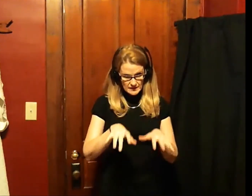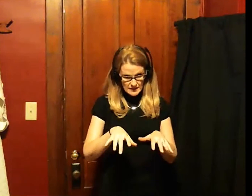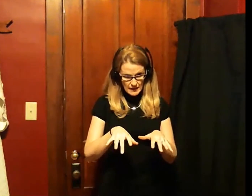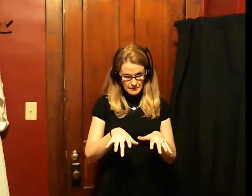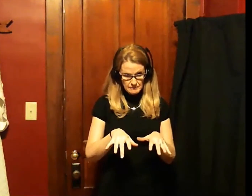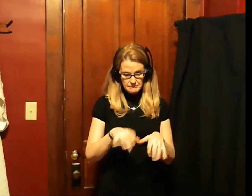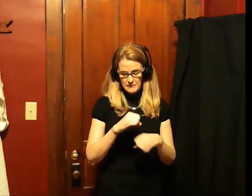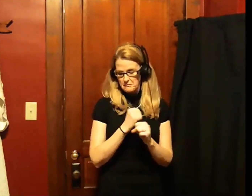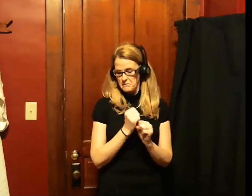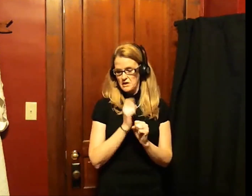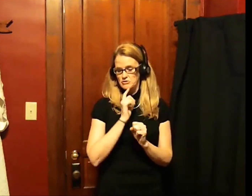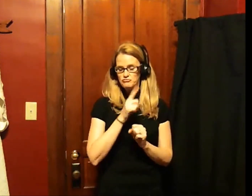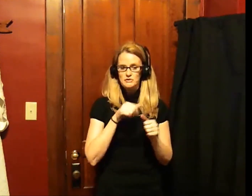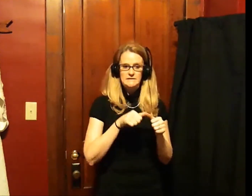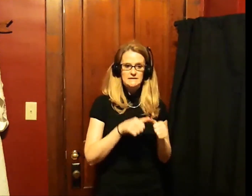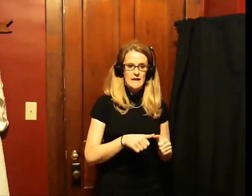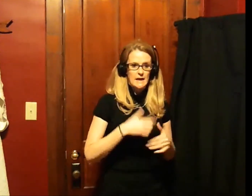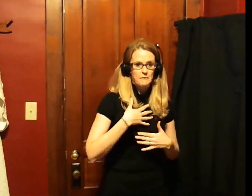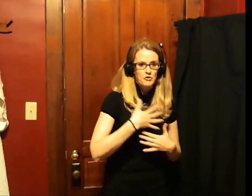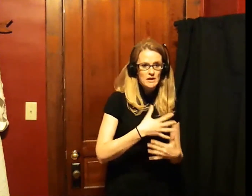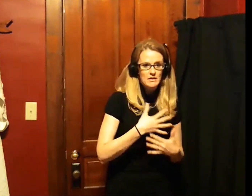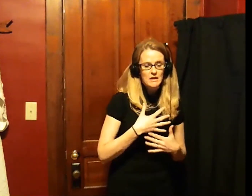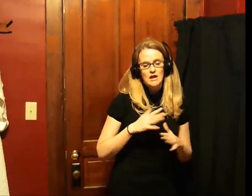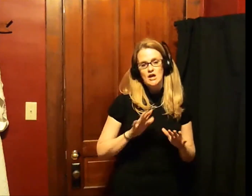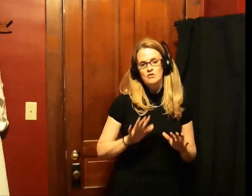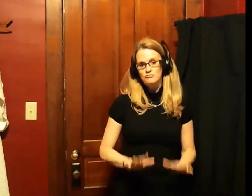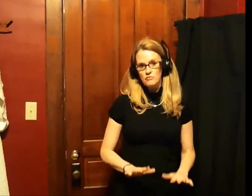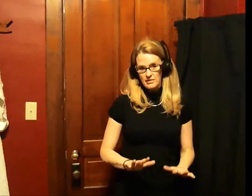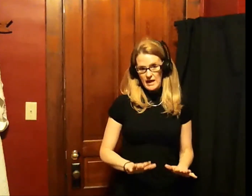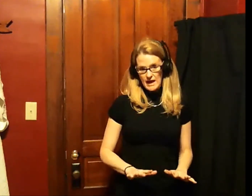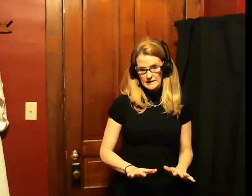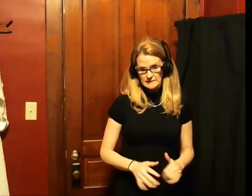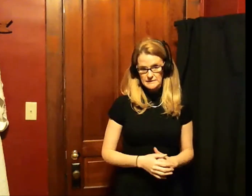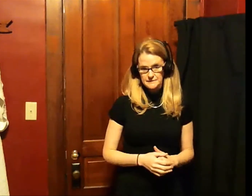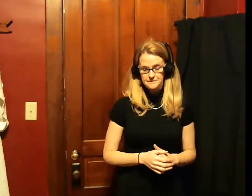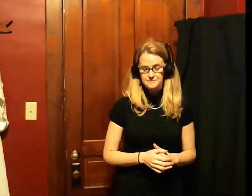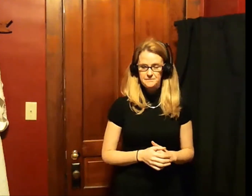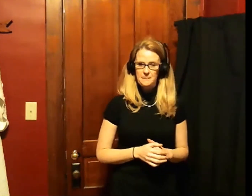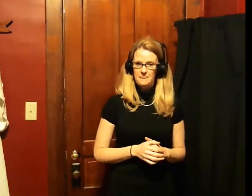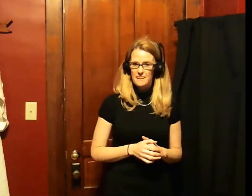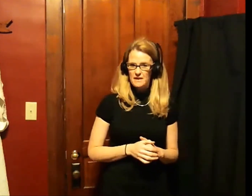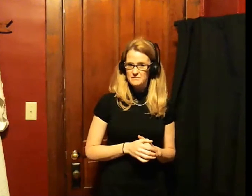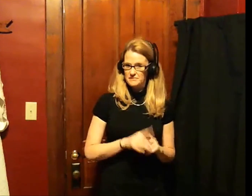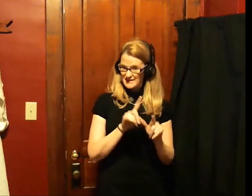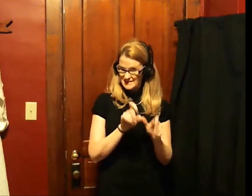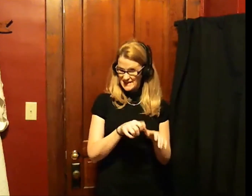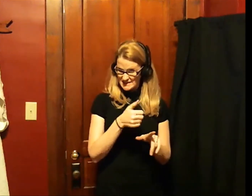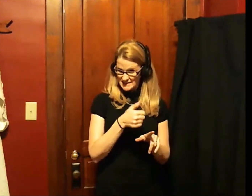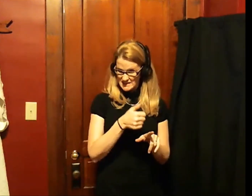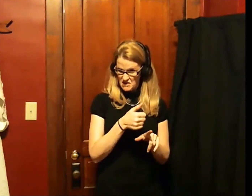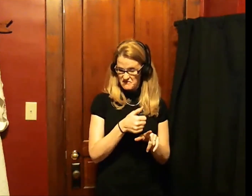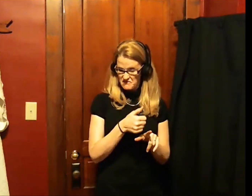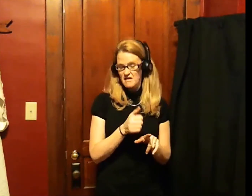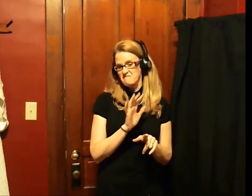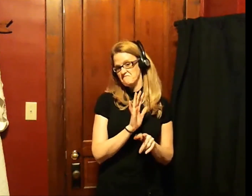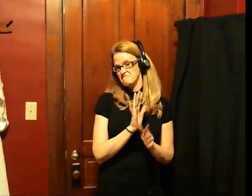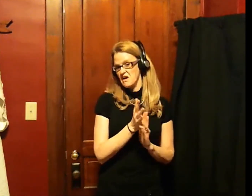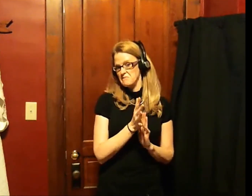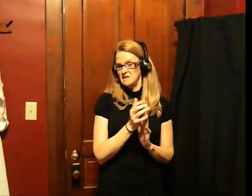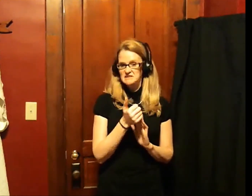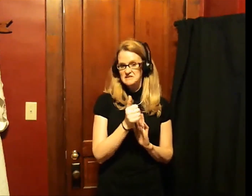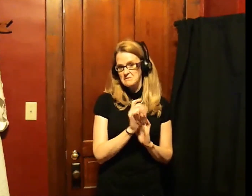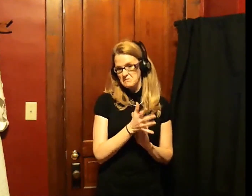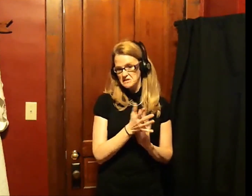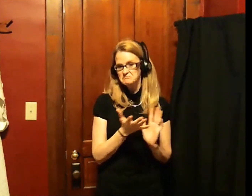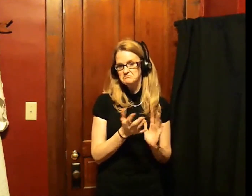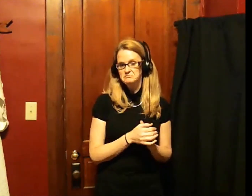breathing during this exam and think about your breathing to keep you relaxed, keep your muscles relaxed. The exam itself takes between